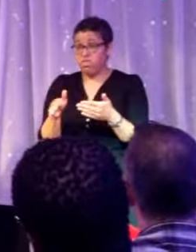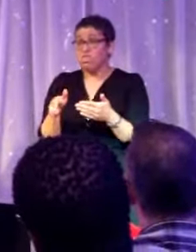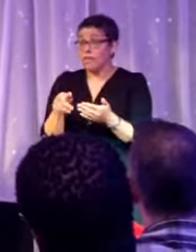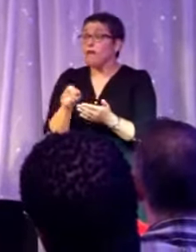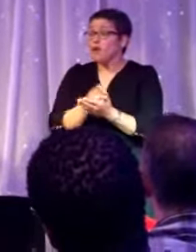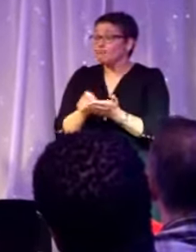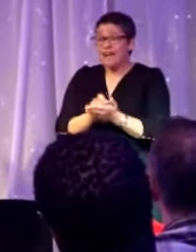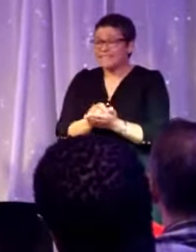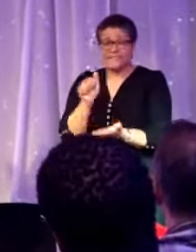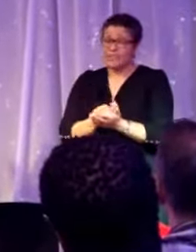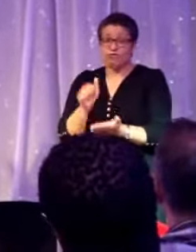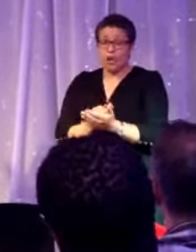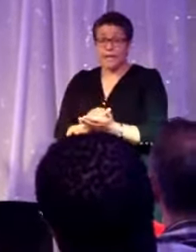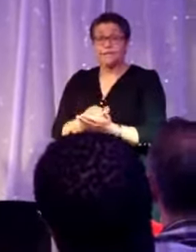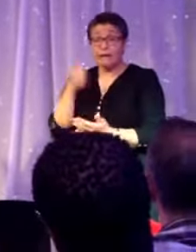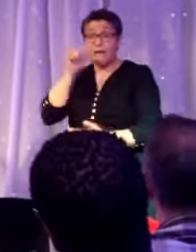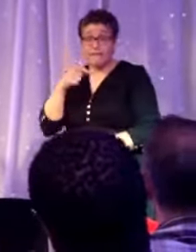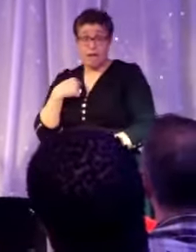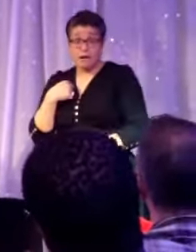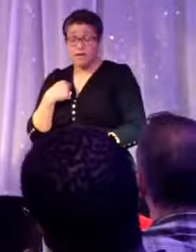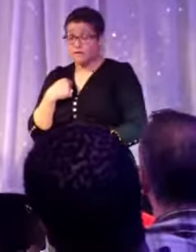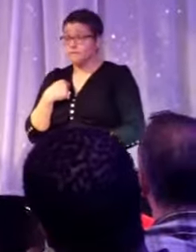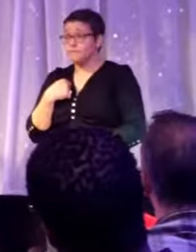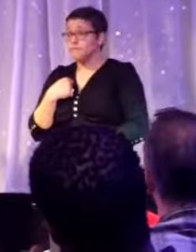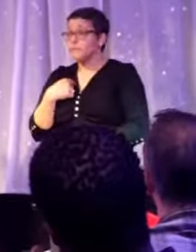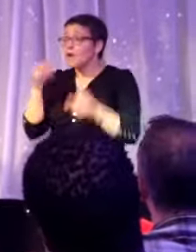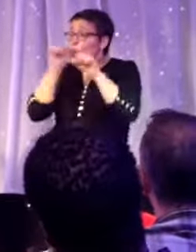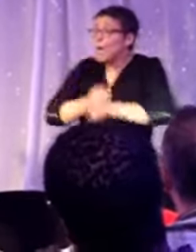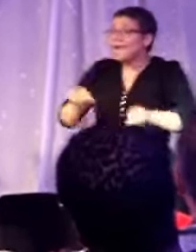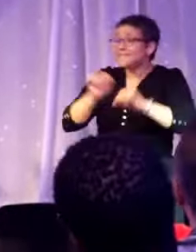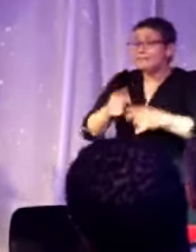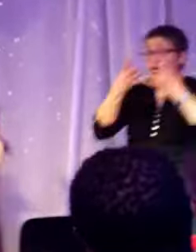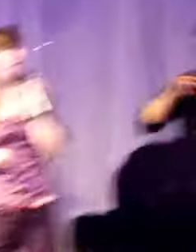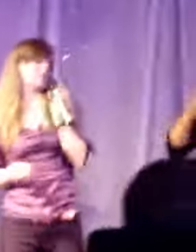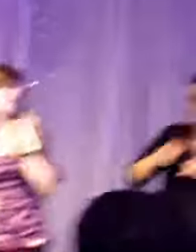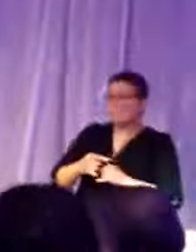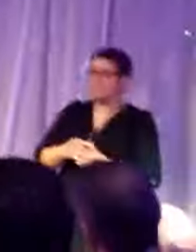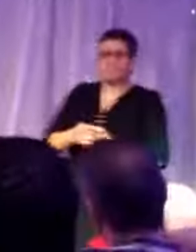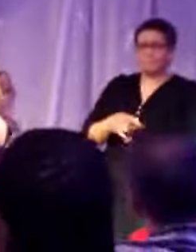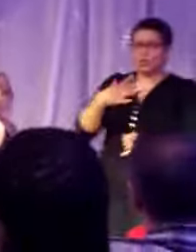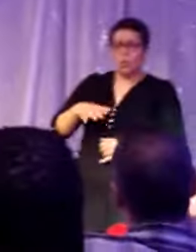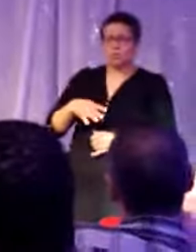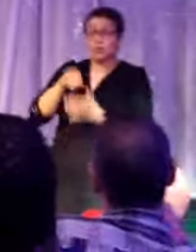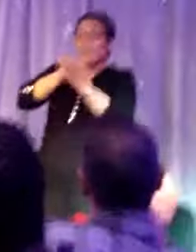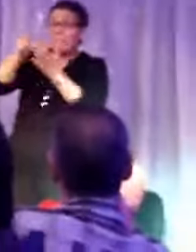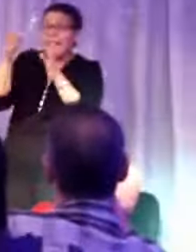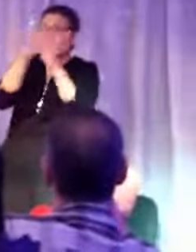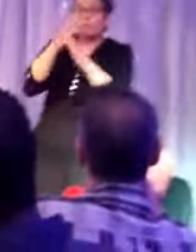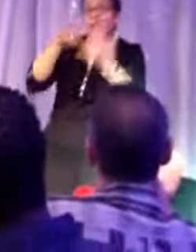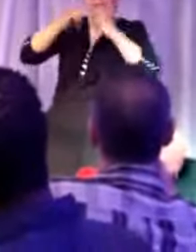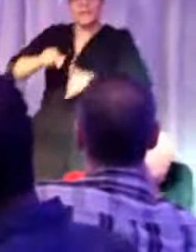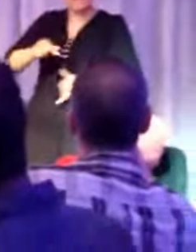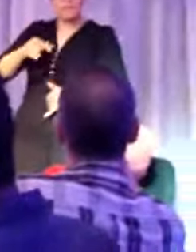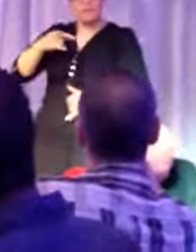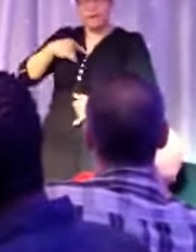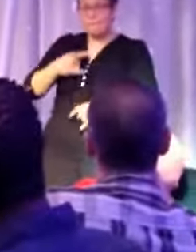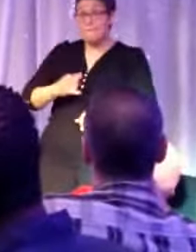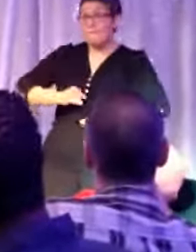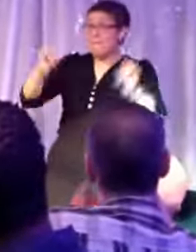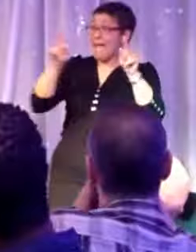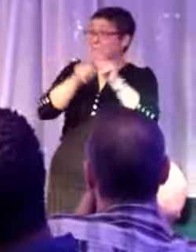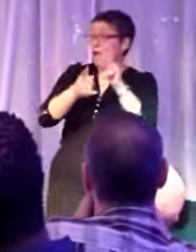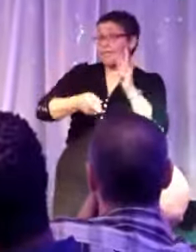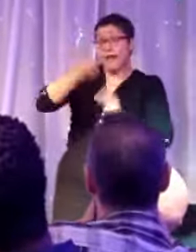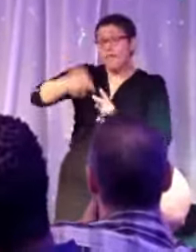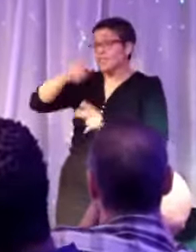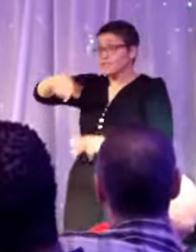right. To wait on the list would have been taking the piss, so they paid for the test. I wasn't as bad as all the rest. The kids